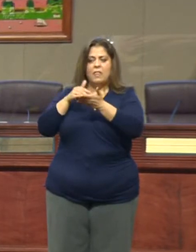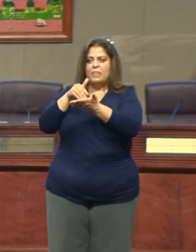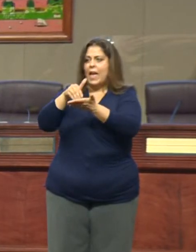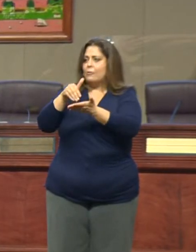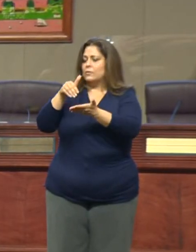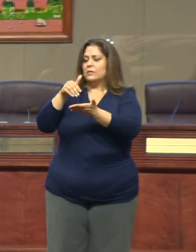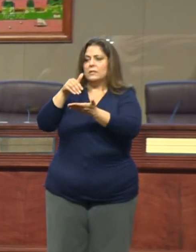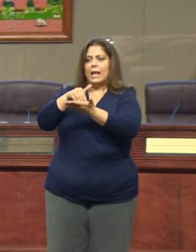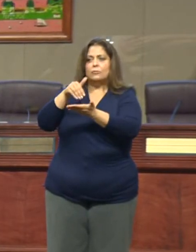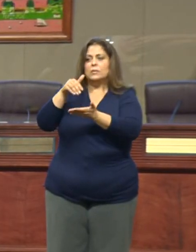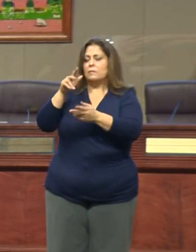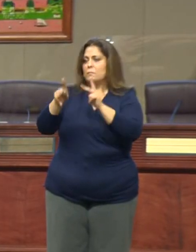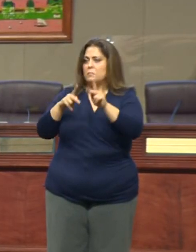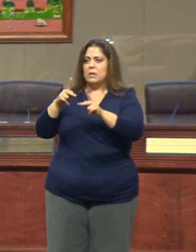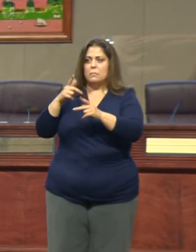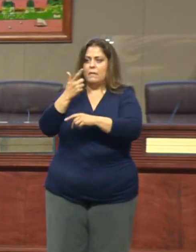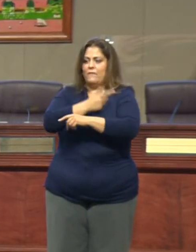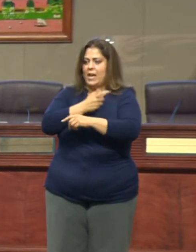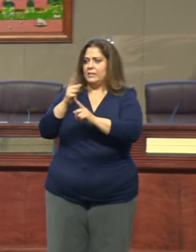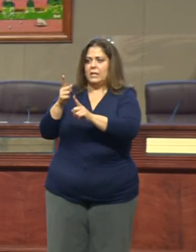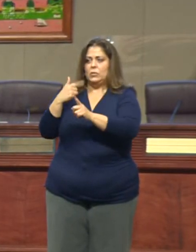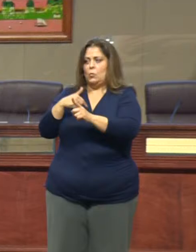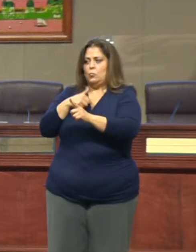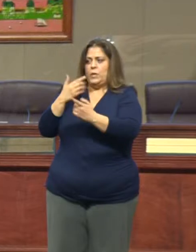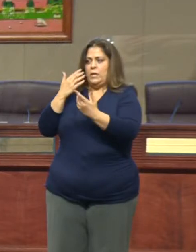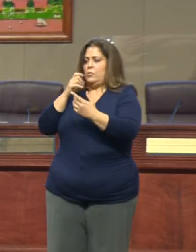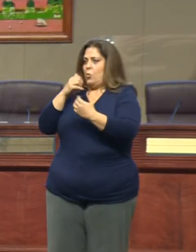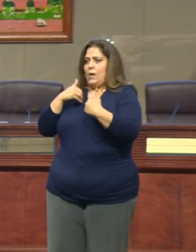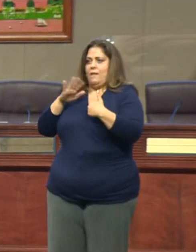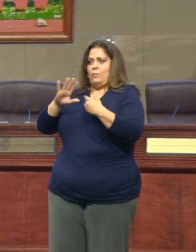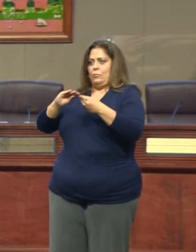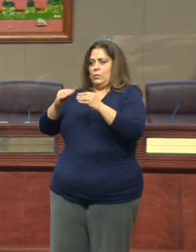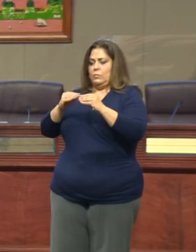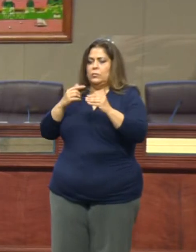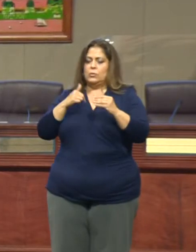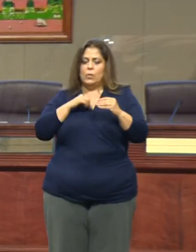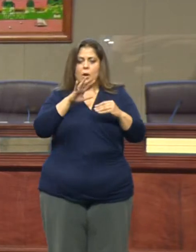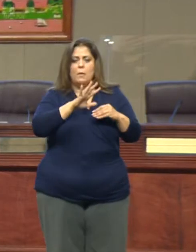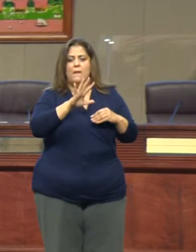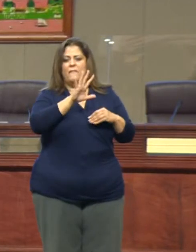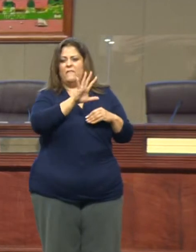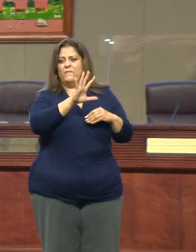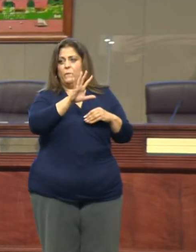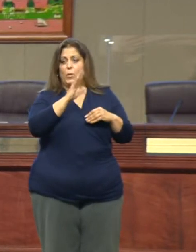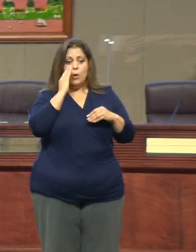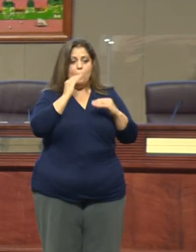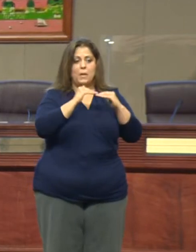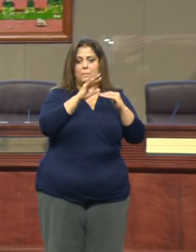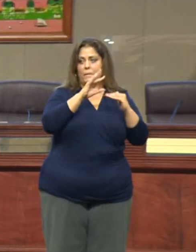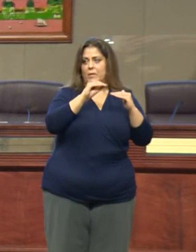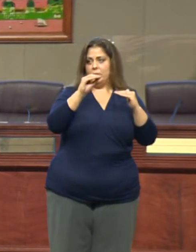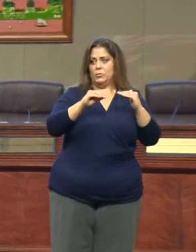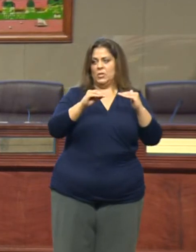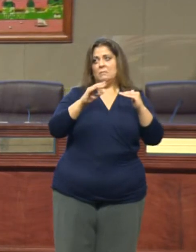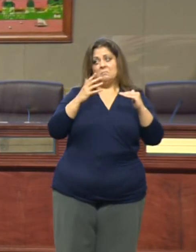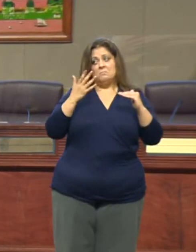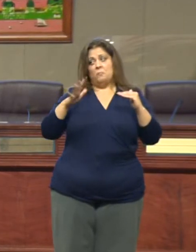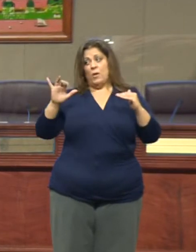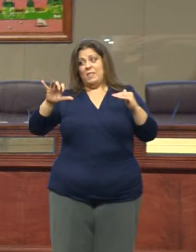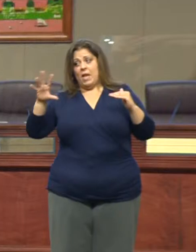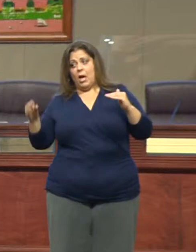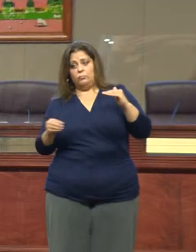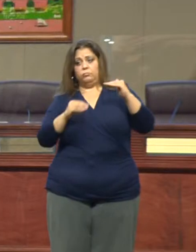people. So we know that we are above 50%, probably around 56, 57%. With